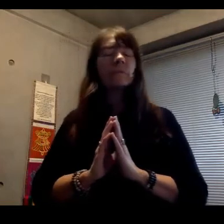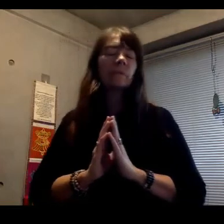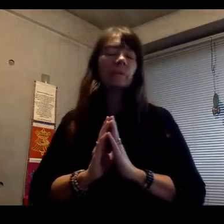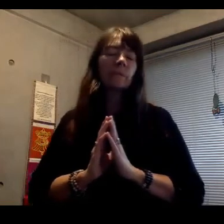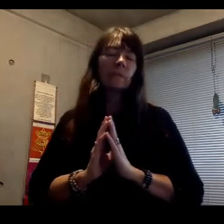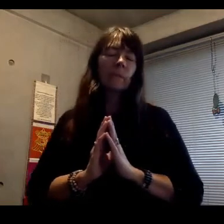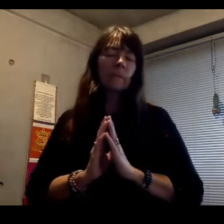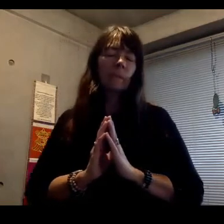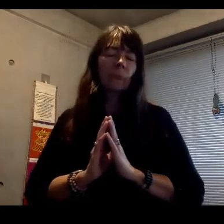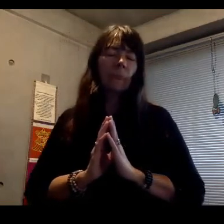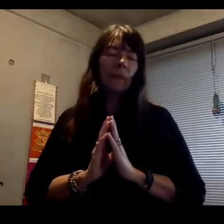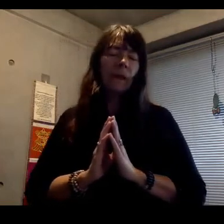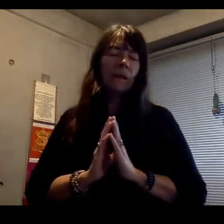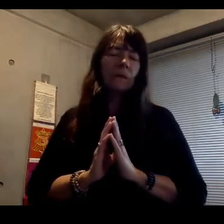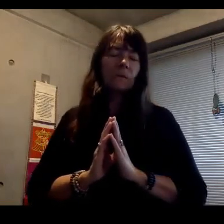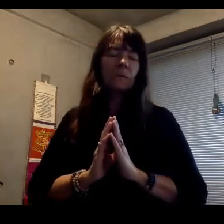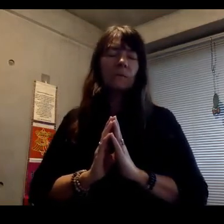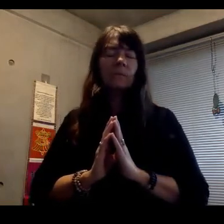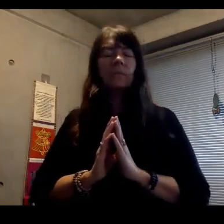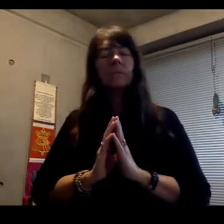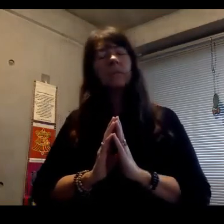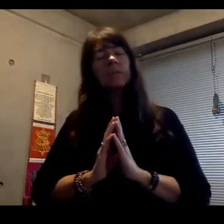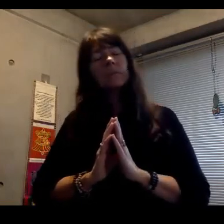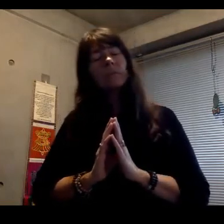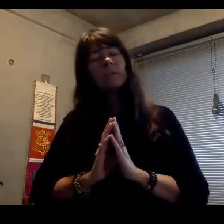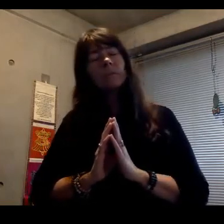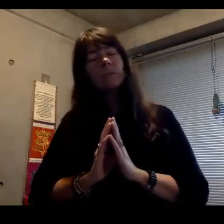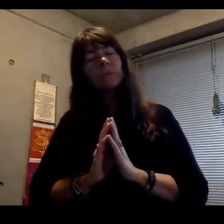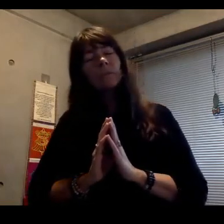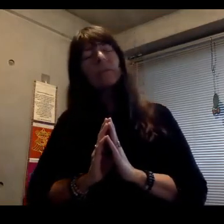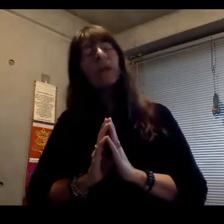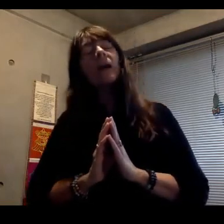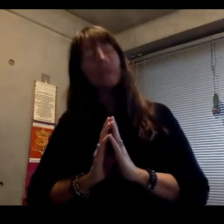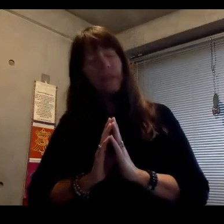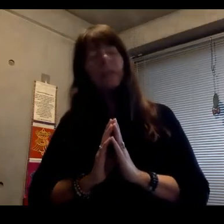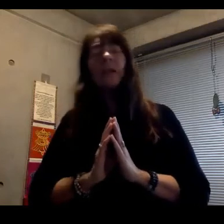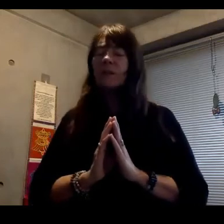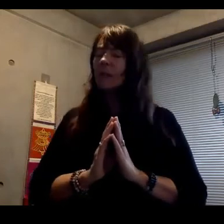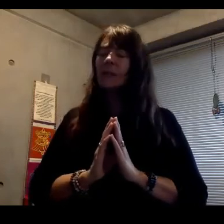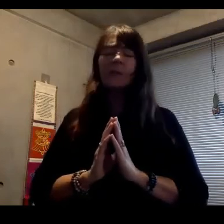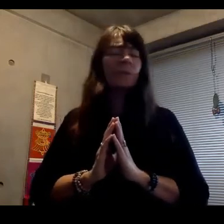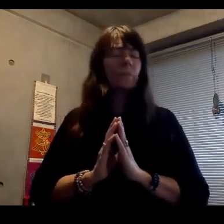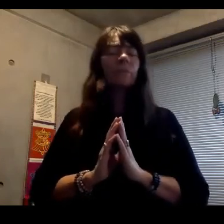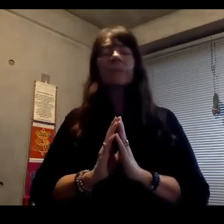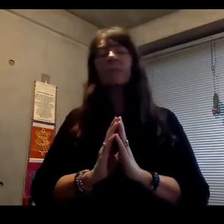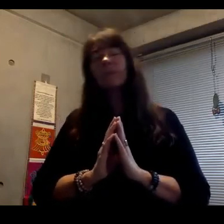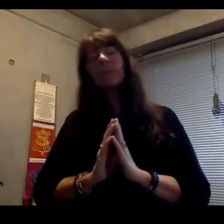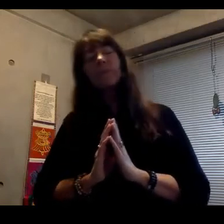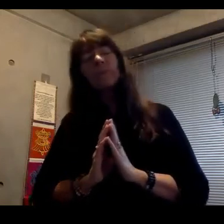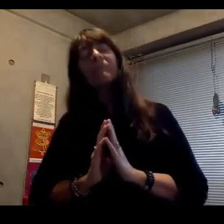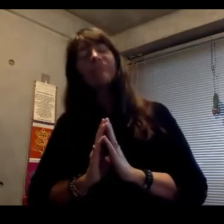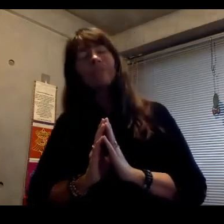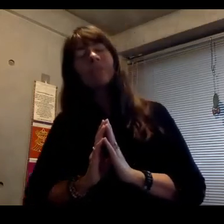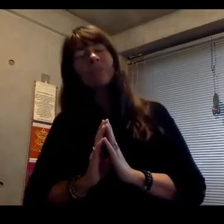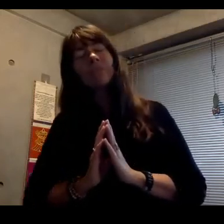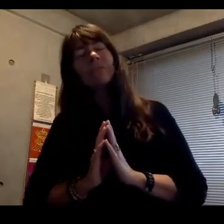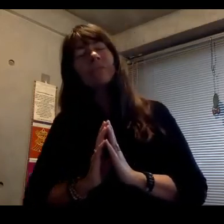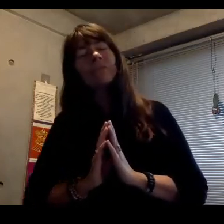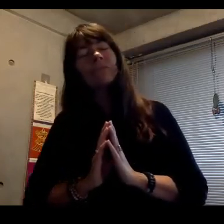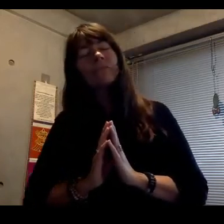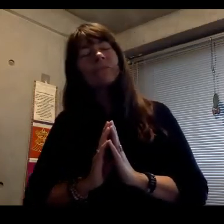be possible to have a discussion like this? I would have said you're out of your mind. I would Yes, have and, just felt like there was no way that that could